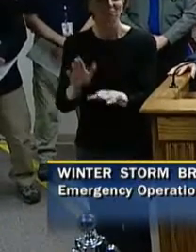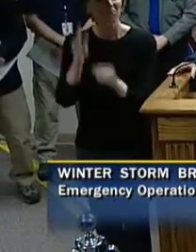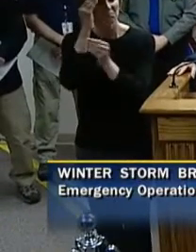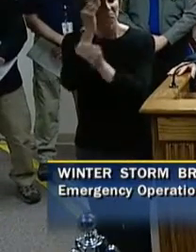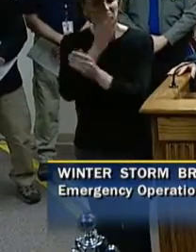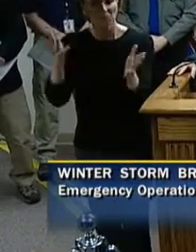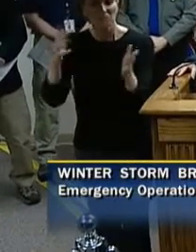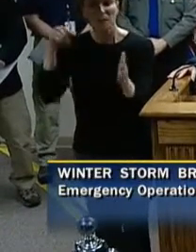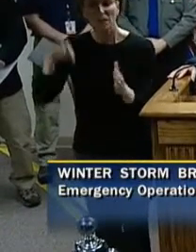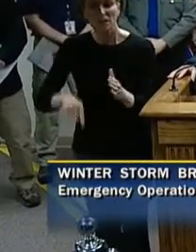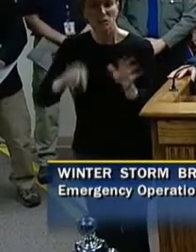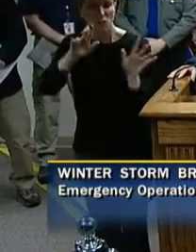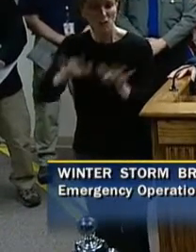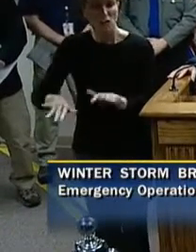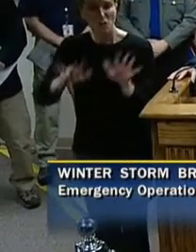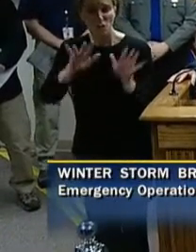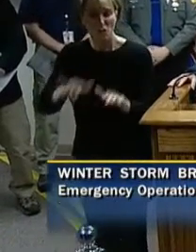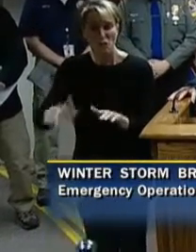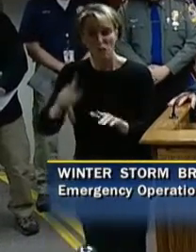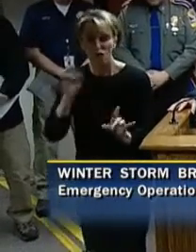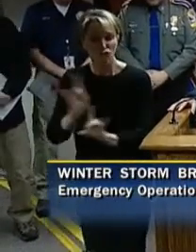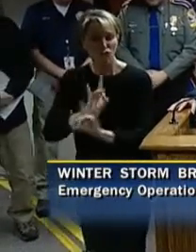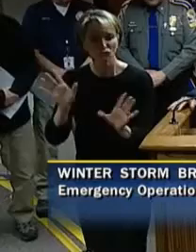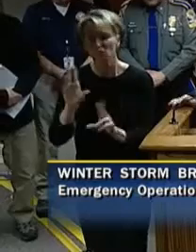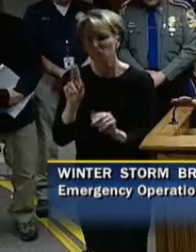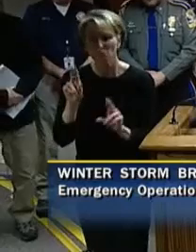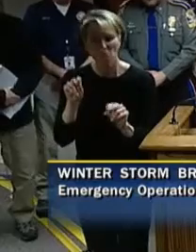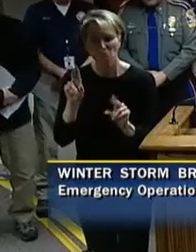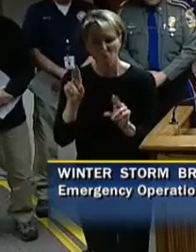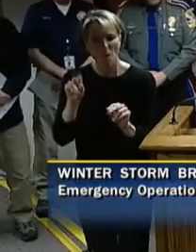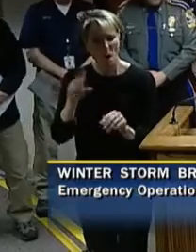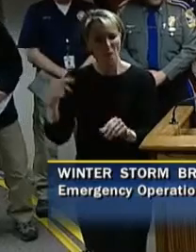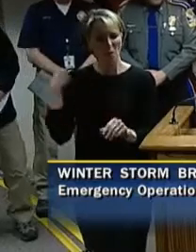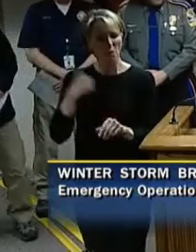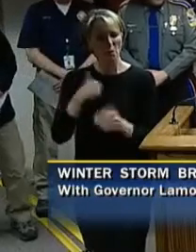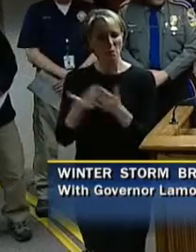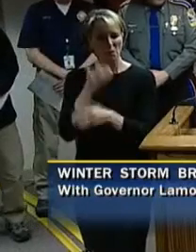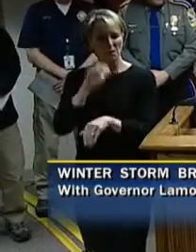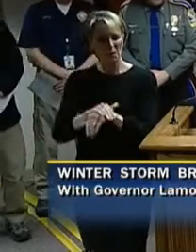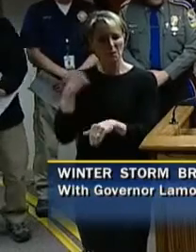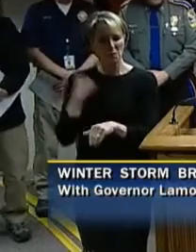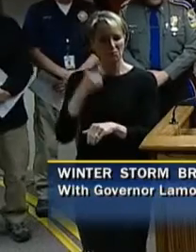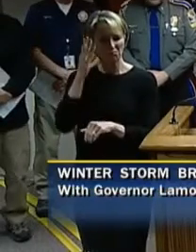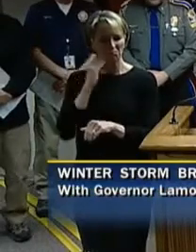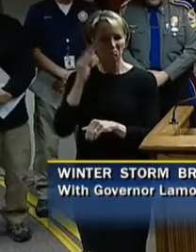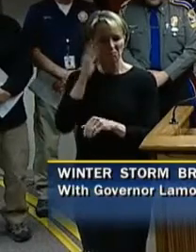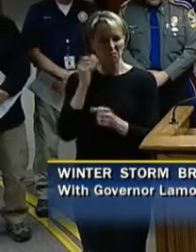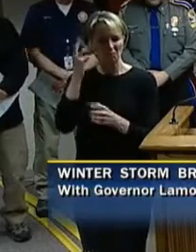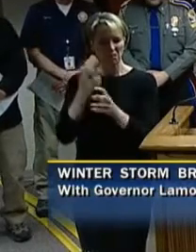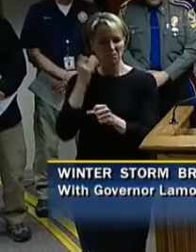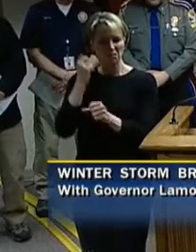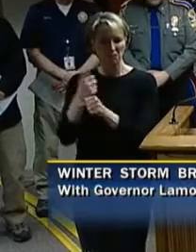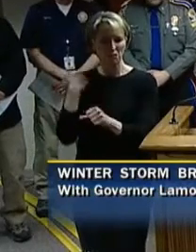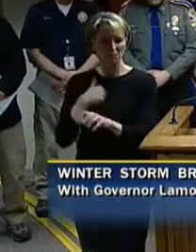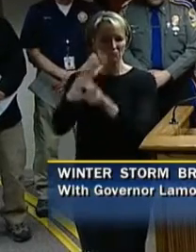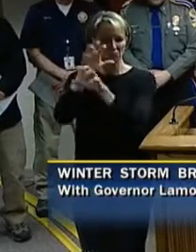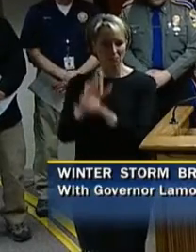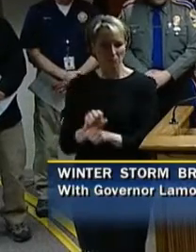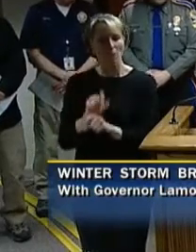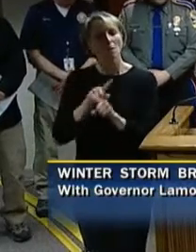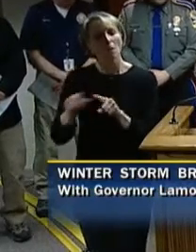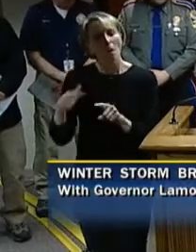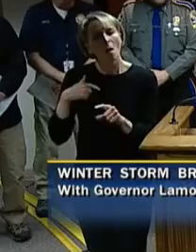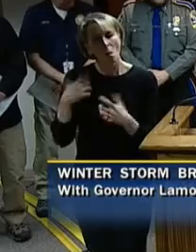heavy storm, and we're hardy New Englanders, so we're ready for this. But I want you to be ready for this. And we're here at